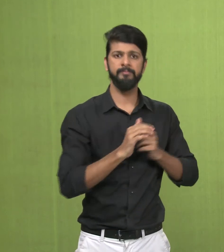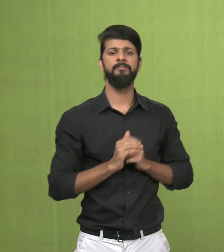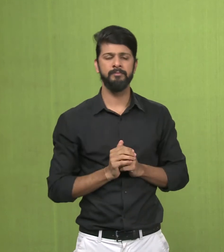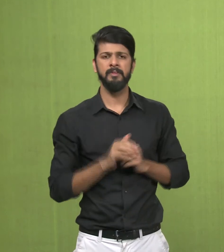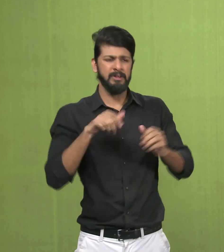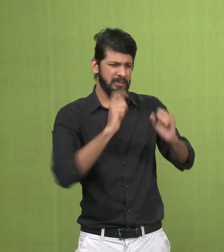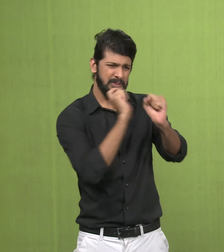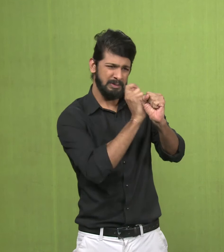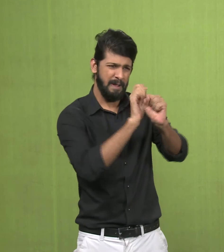found.